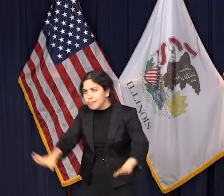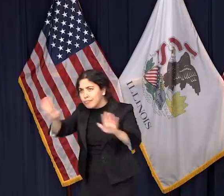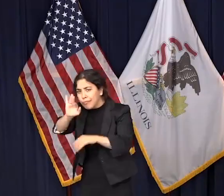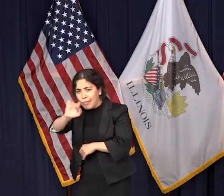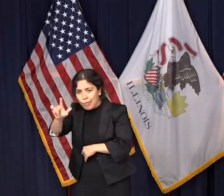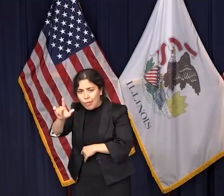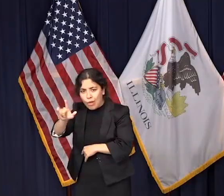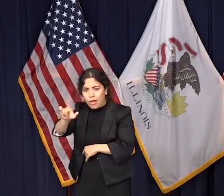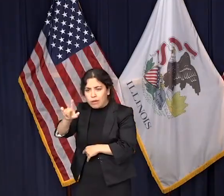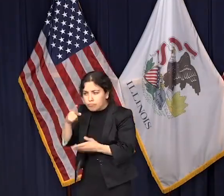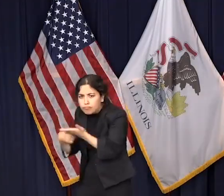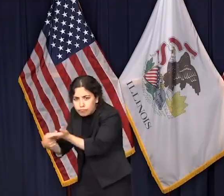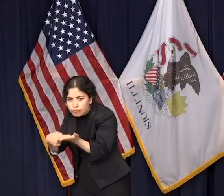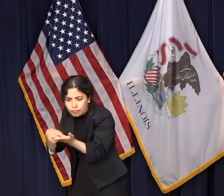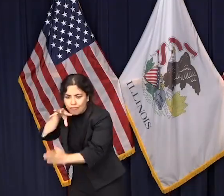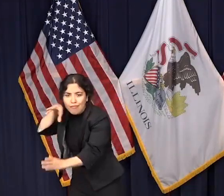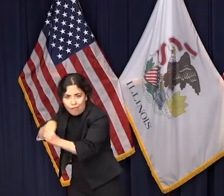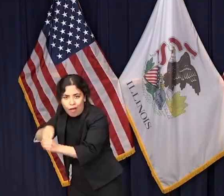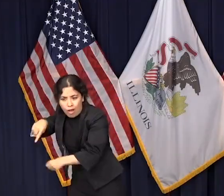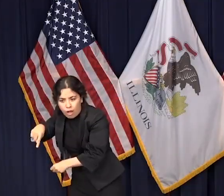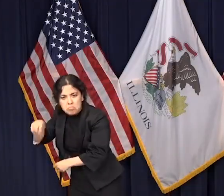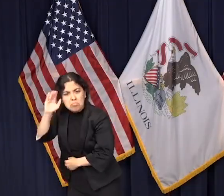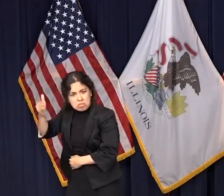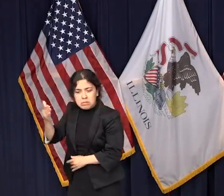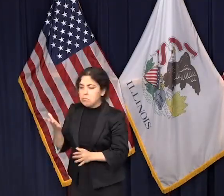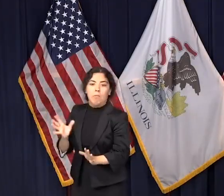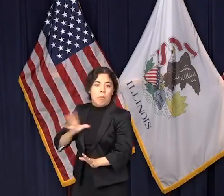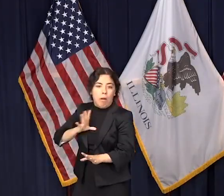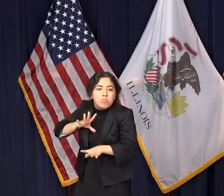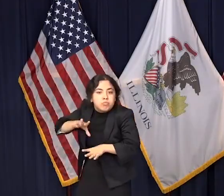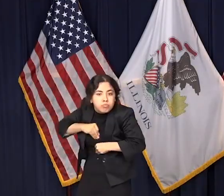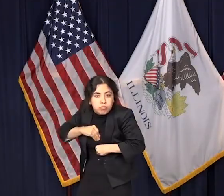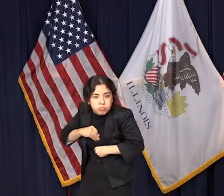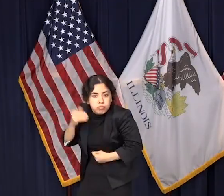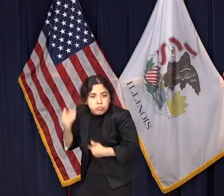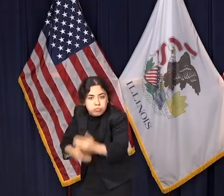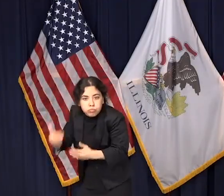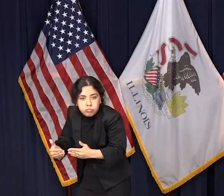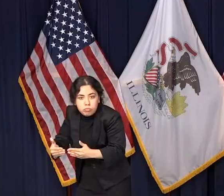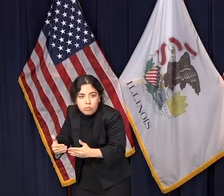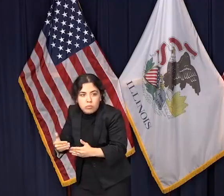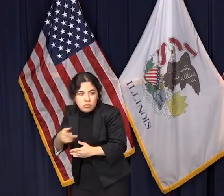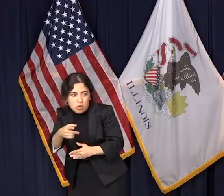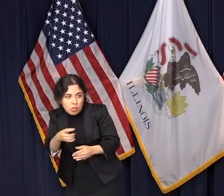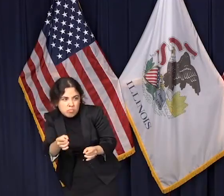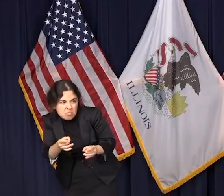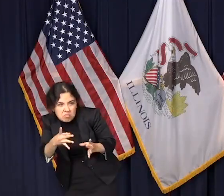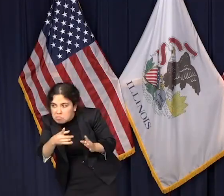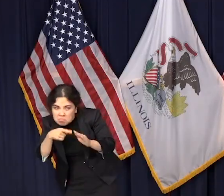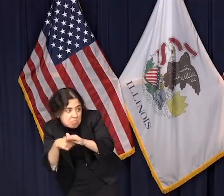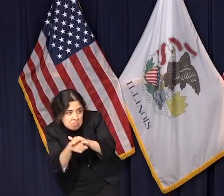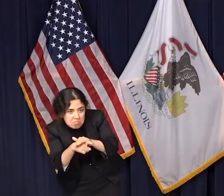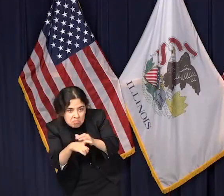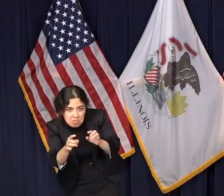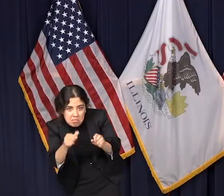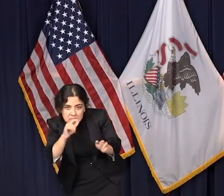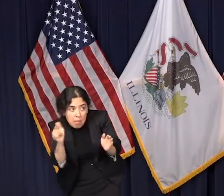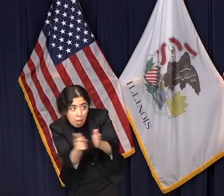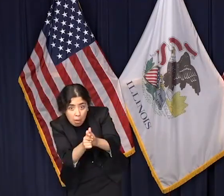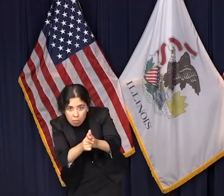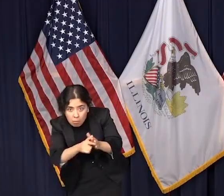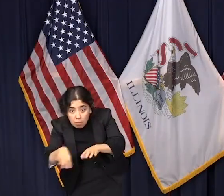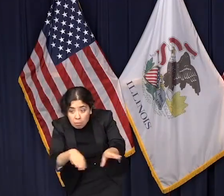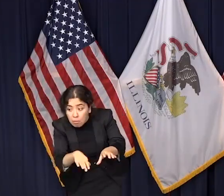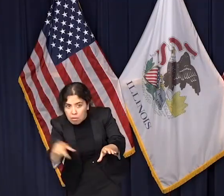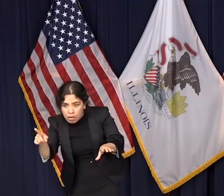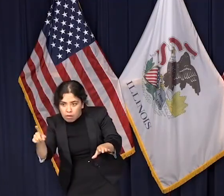engaged in that. And that seems legitimate activity to go after criminal enterprises. And I encourage that. We need